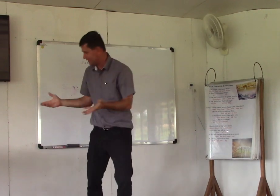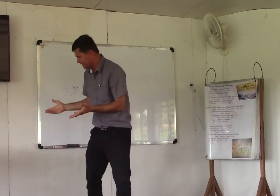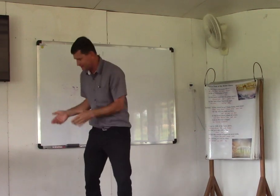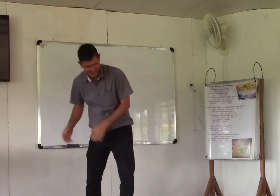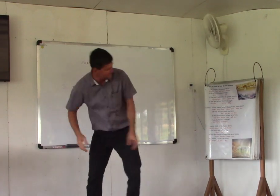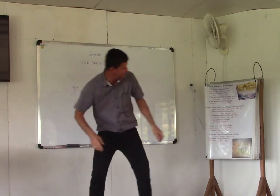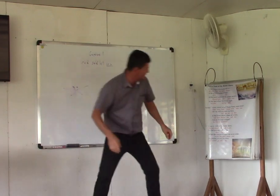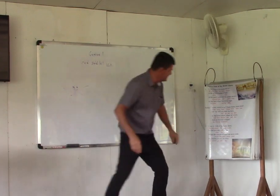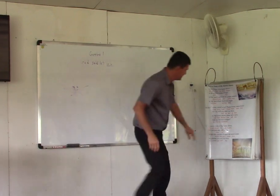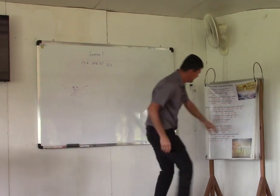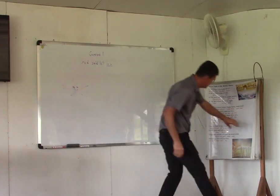Here?